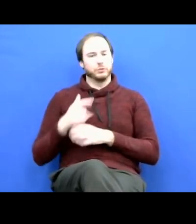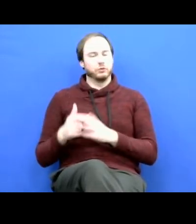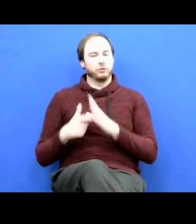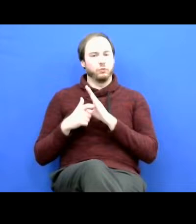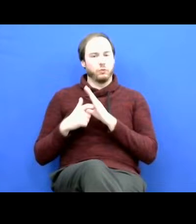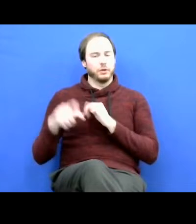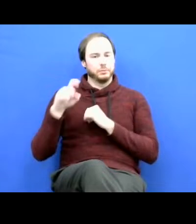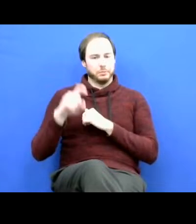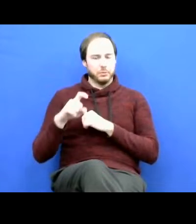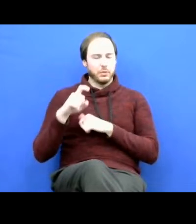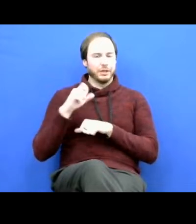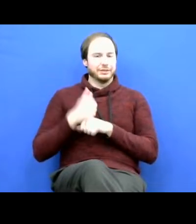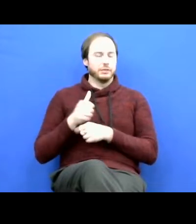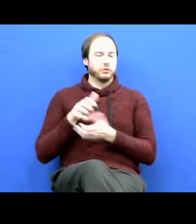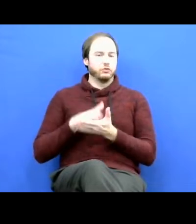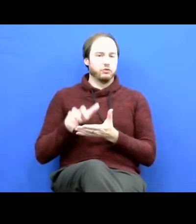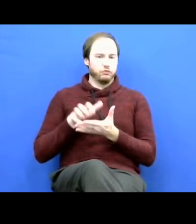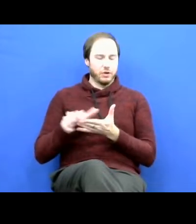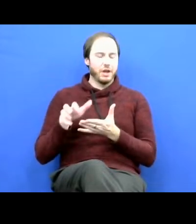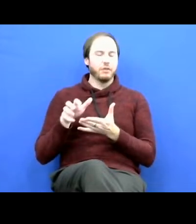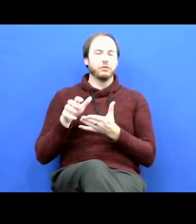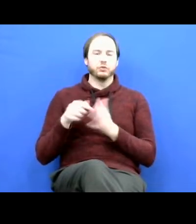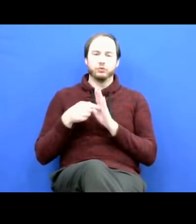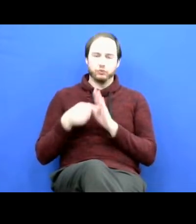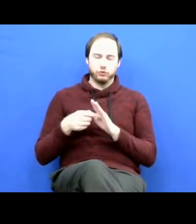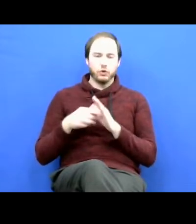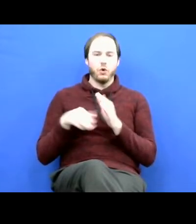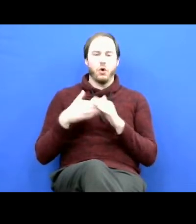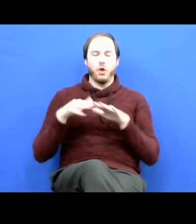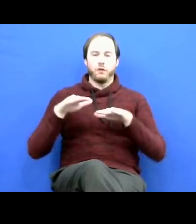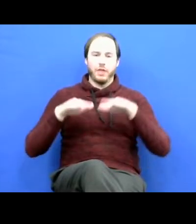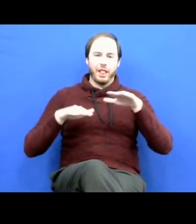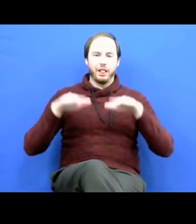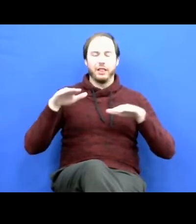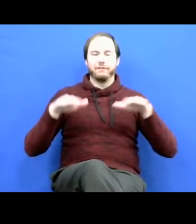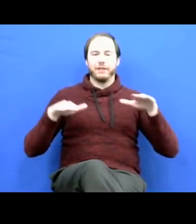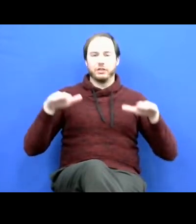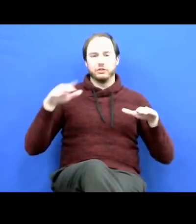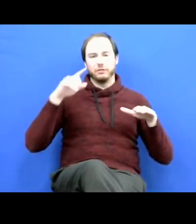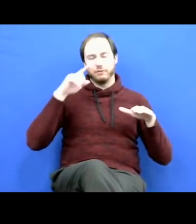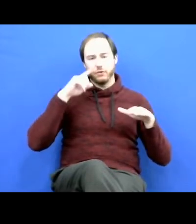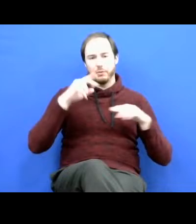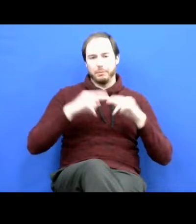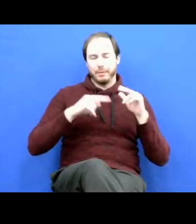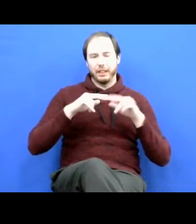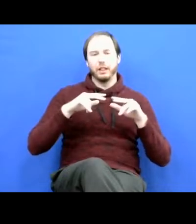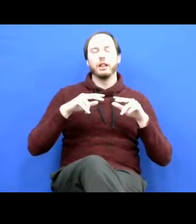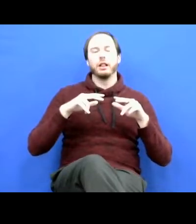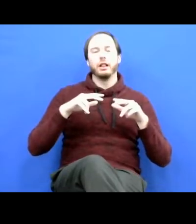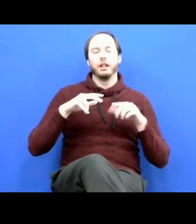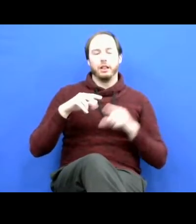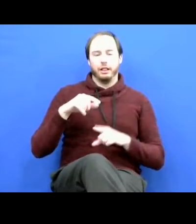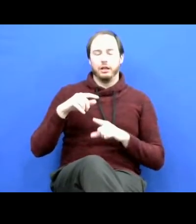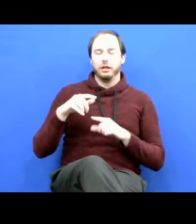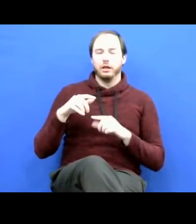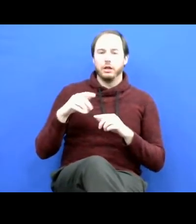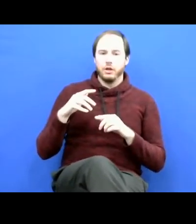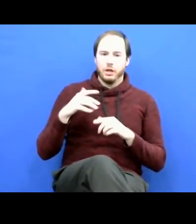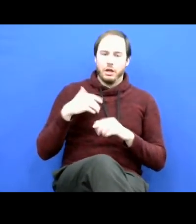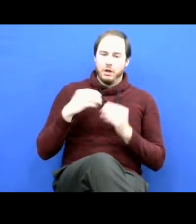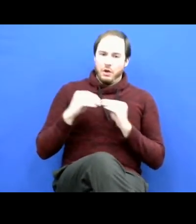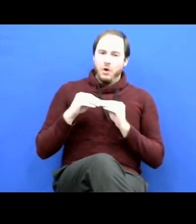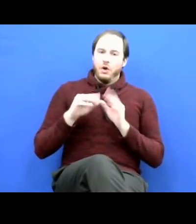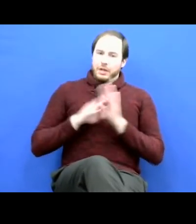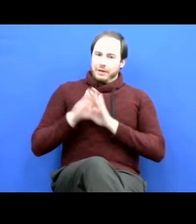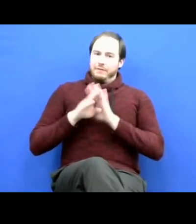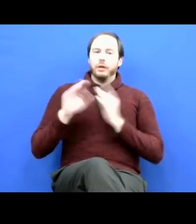They'll have to put together a site plan with the elevations. You know, this one's actually more developed than a lot of the